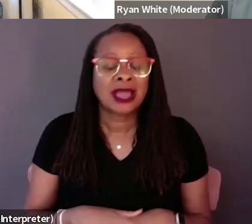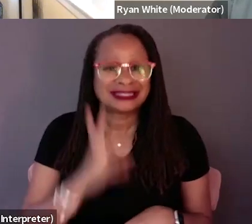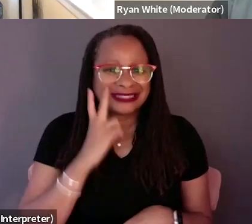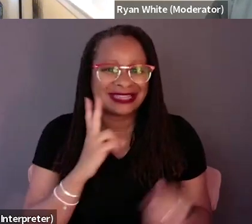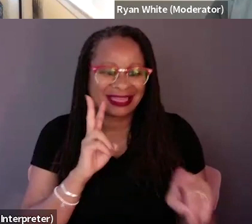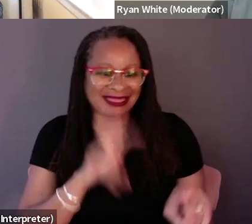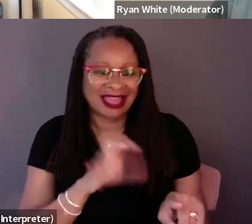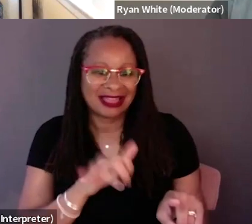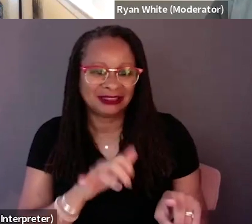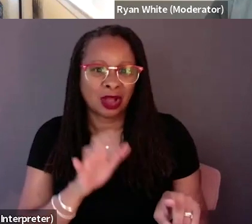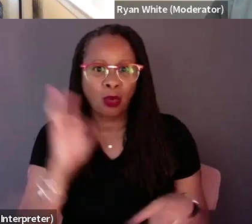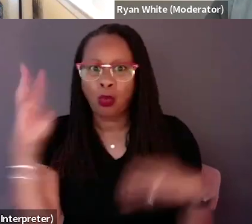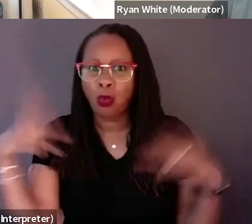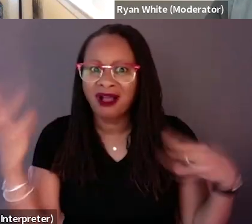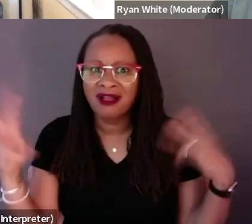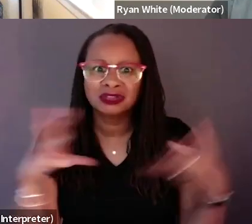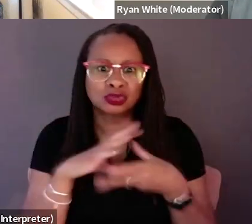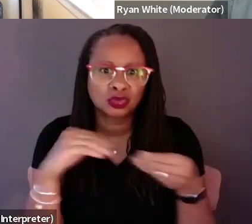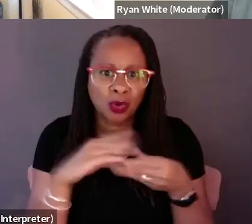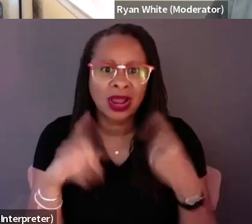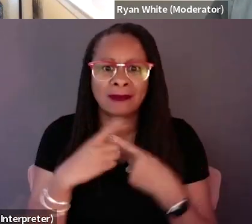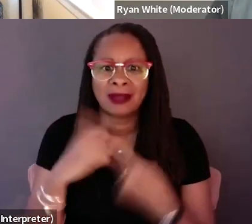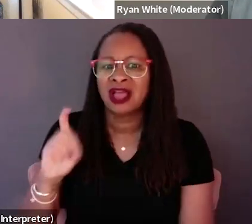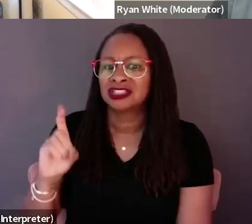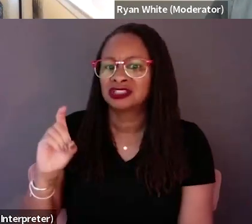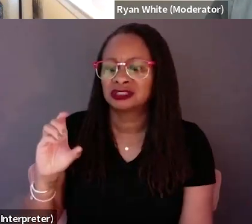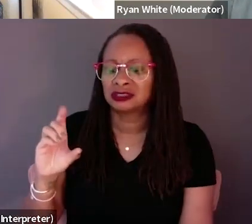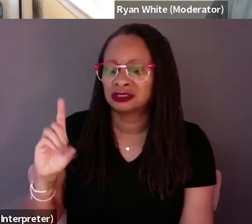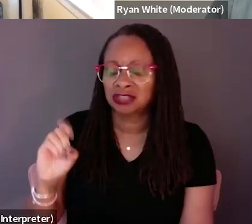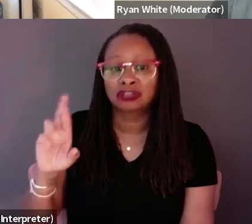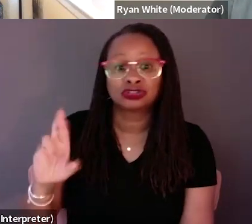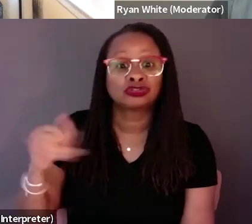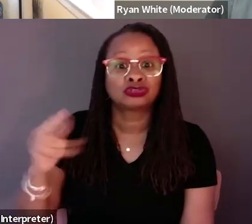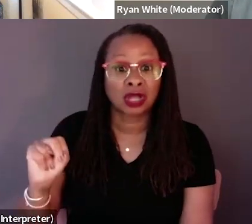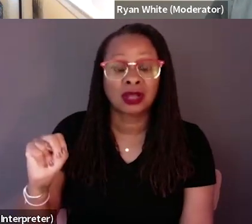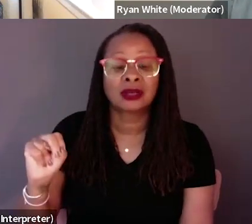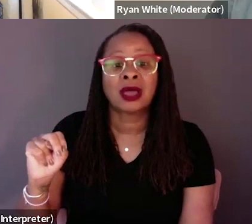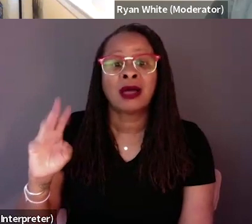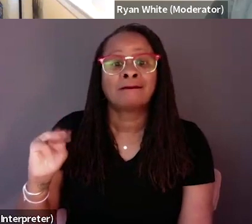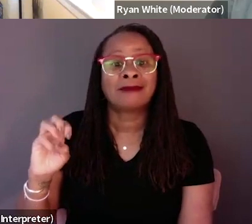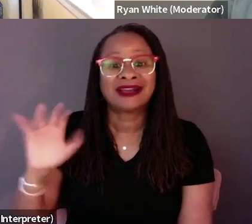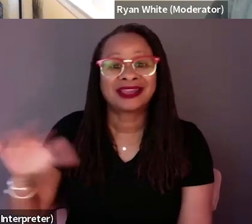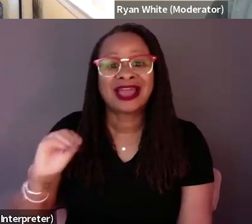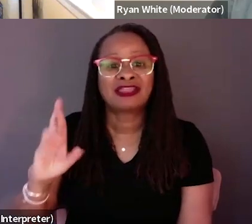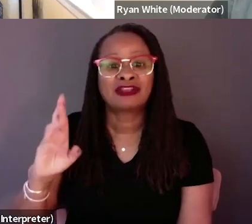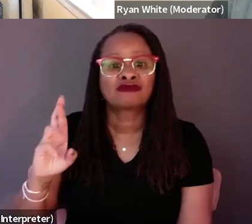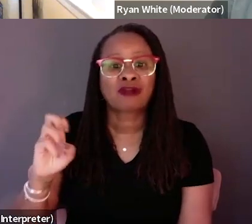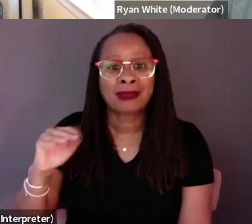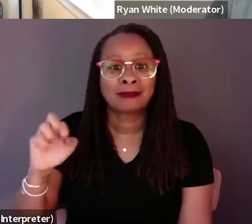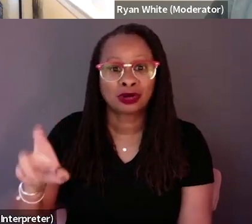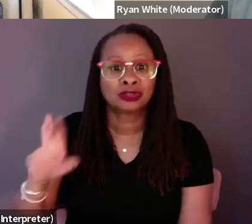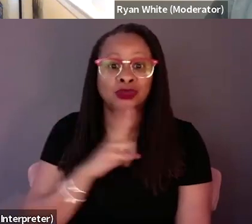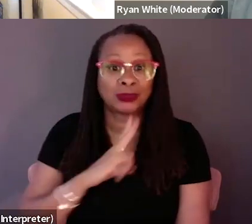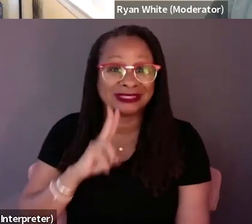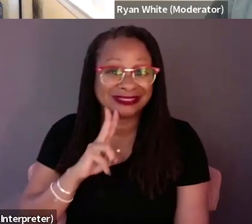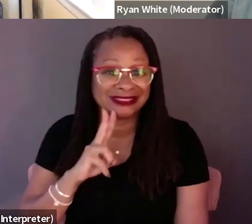into that wild story about Dr. John Money and the Reimer twins, that like